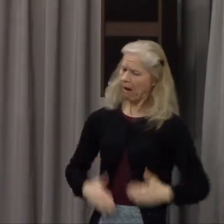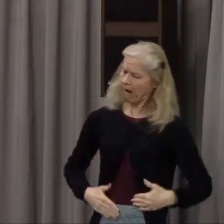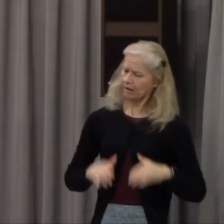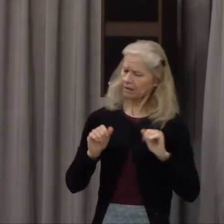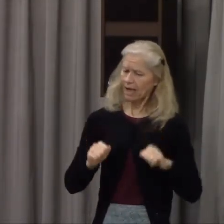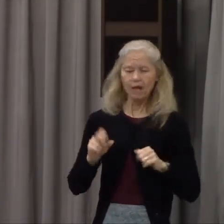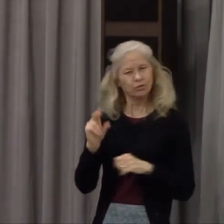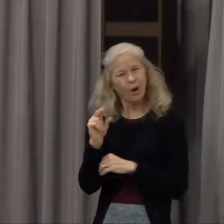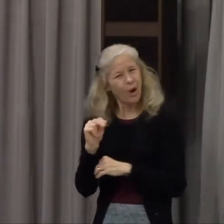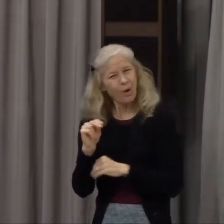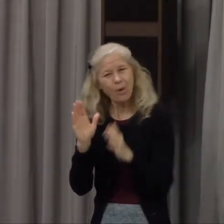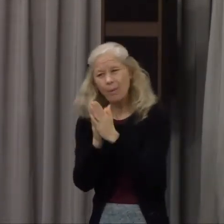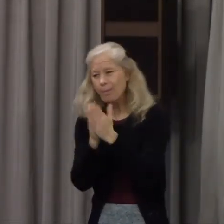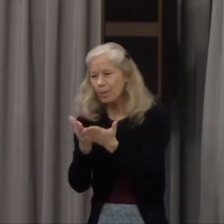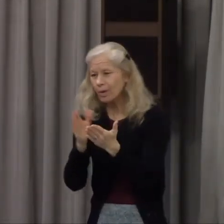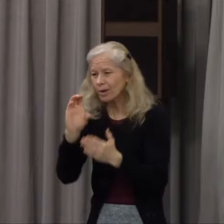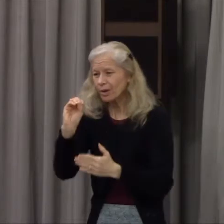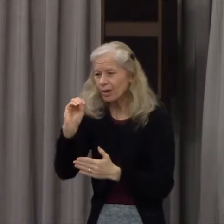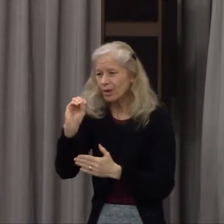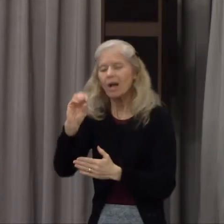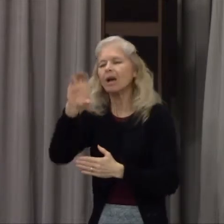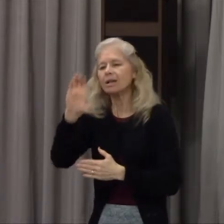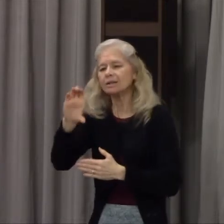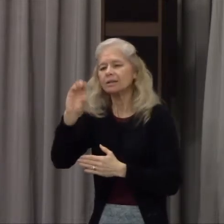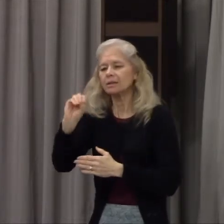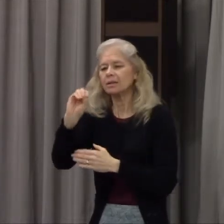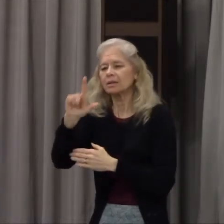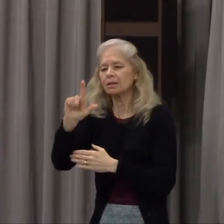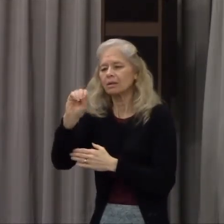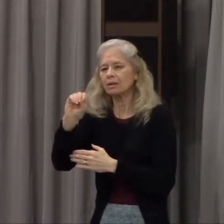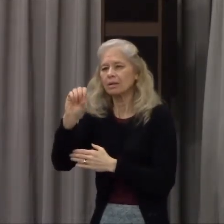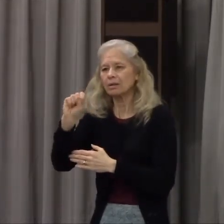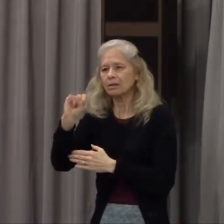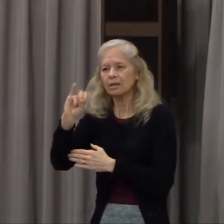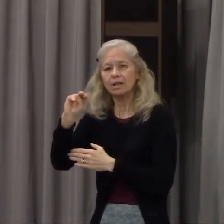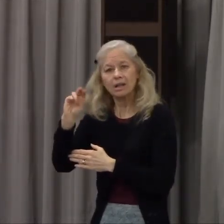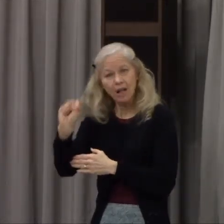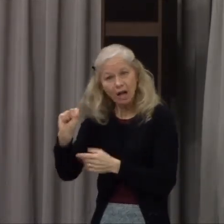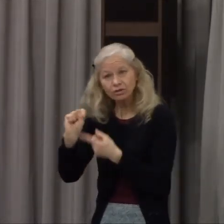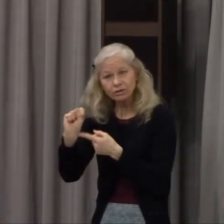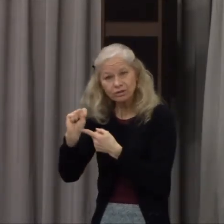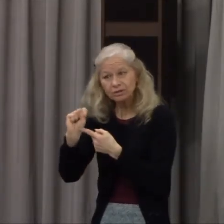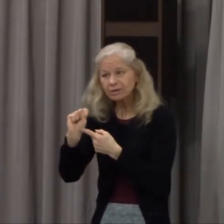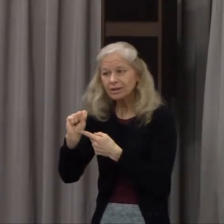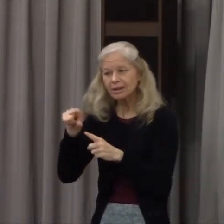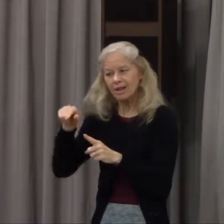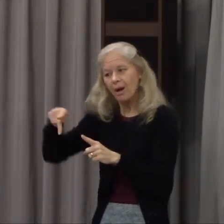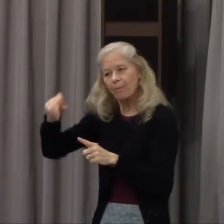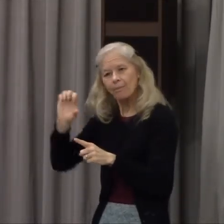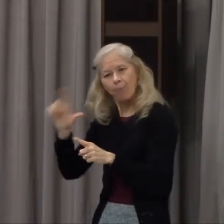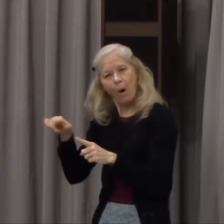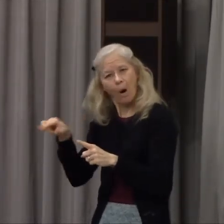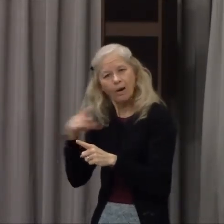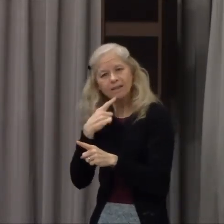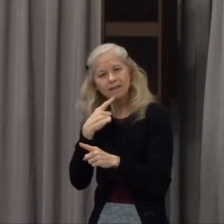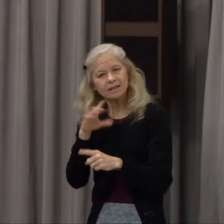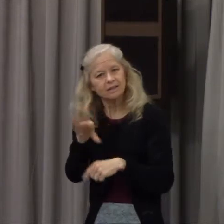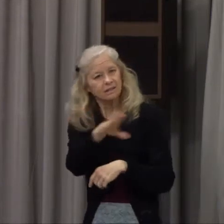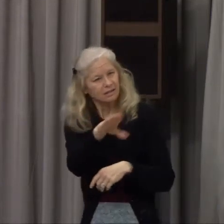which are on the earth. We're supposed to put our sins to death. We're supposed to quit doing the things that we did. We're supposed to quit saying the things that we